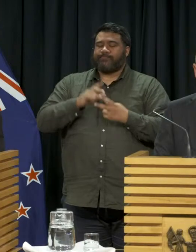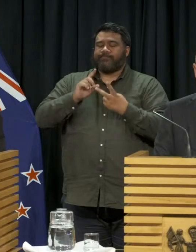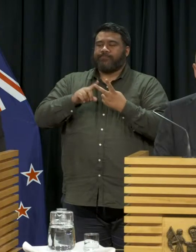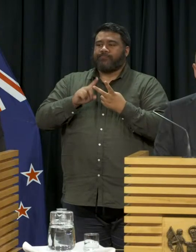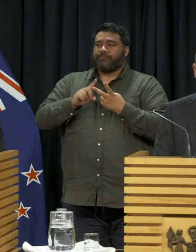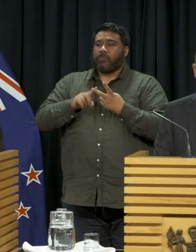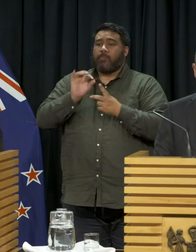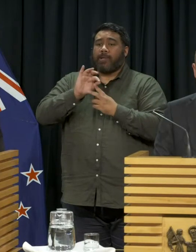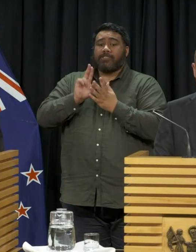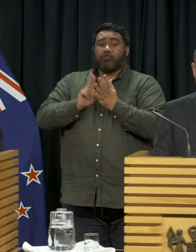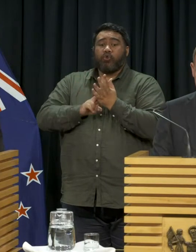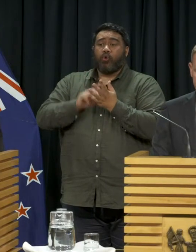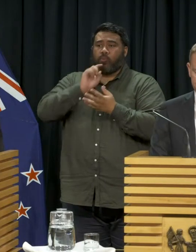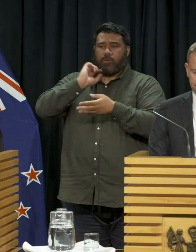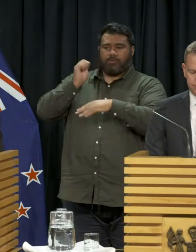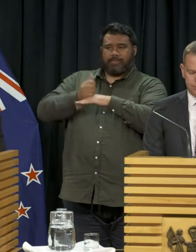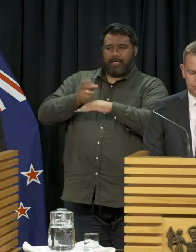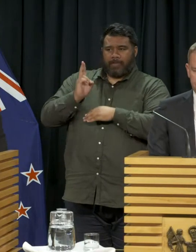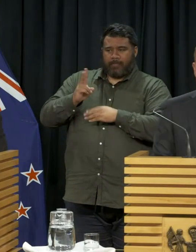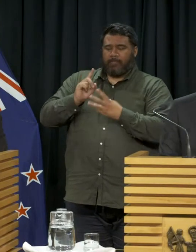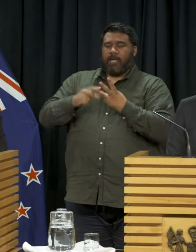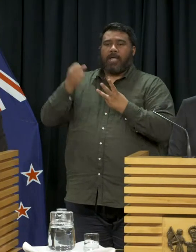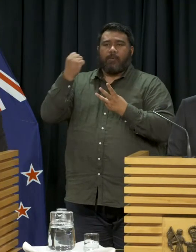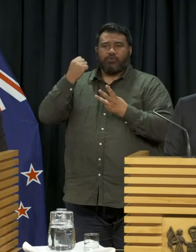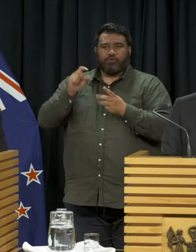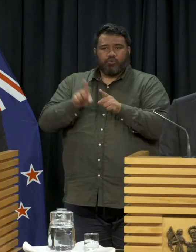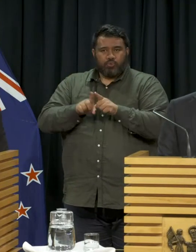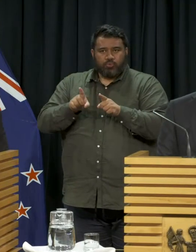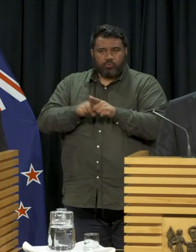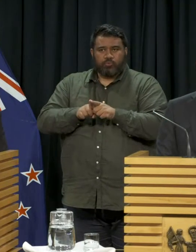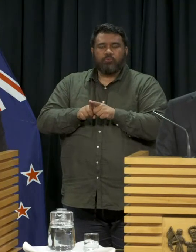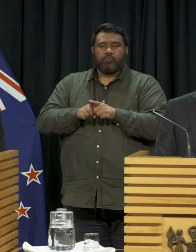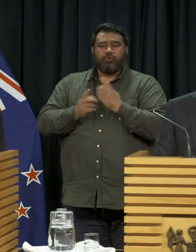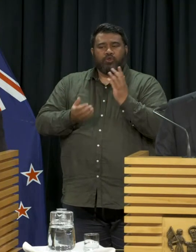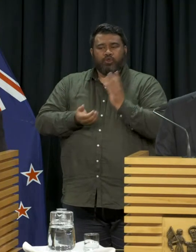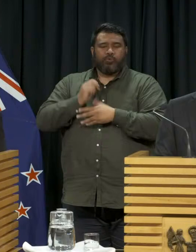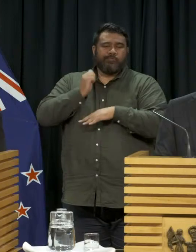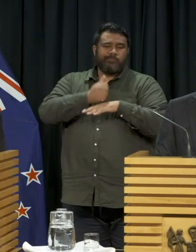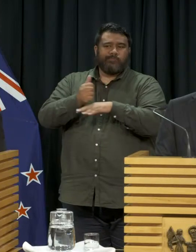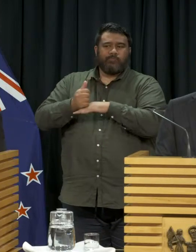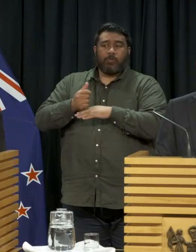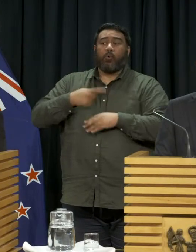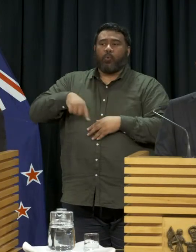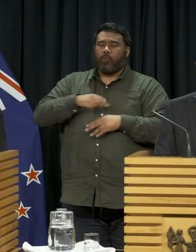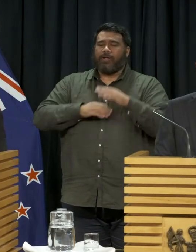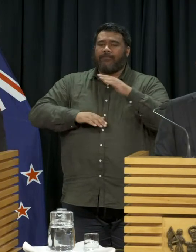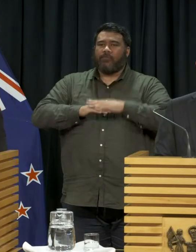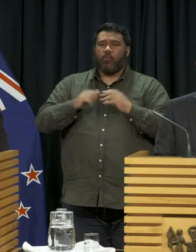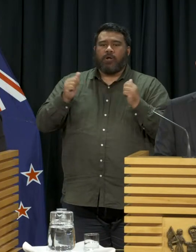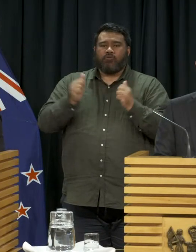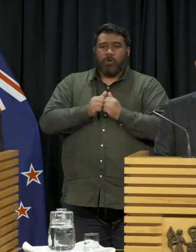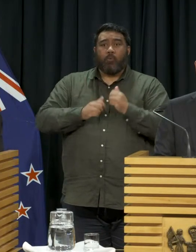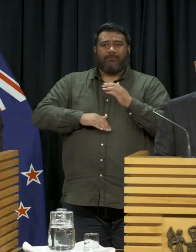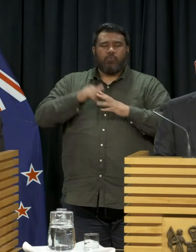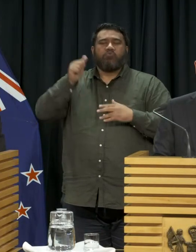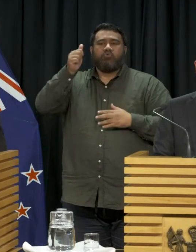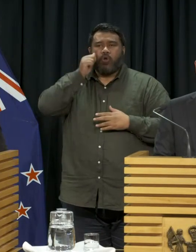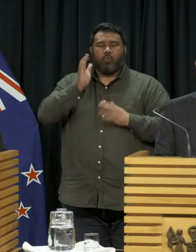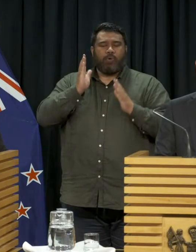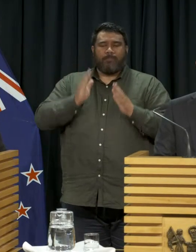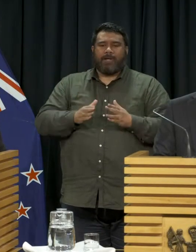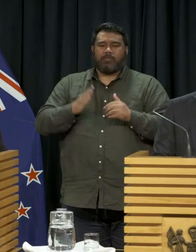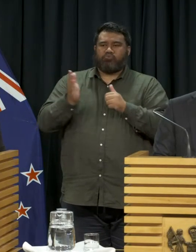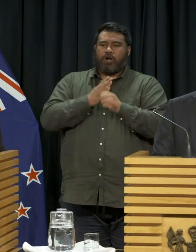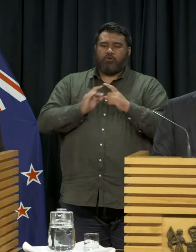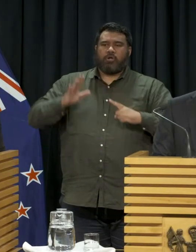in Palmerston North, in the Hamilton region as well. You know, we absolutely agree and know that we need to prioritise continuing